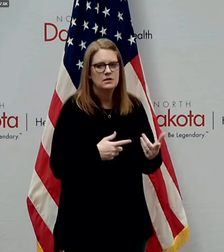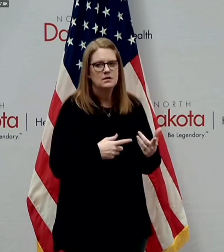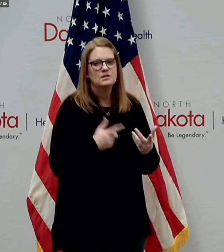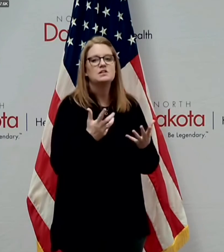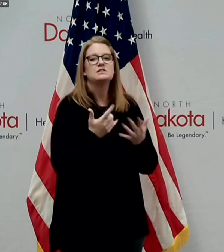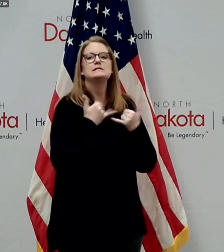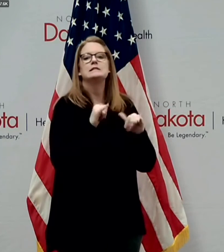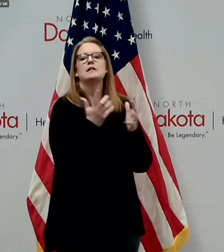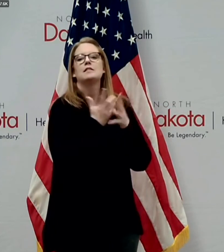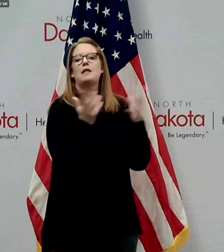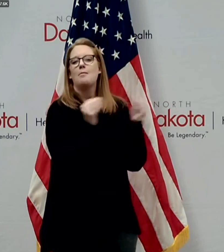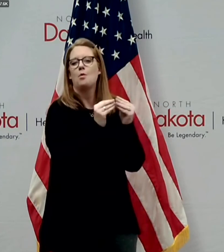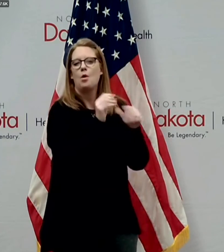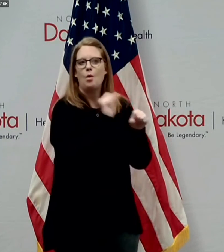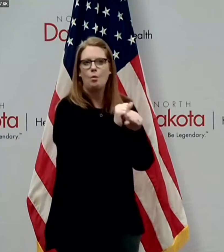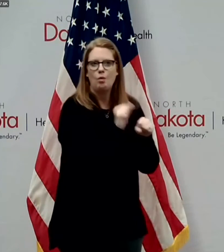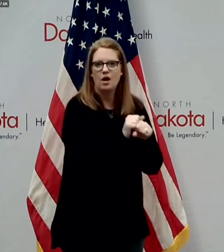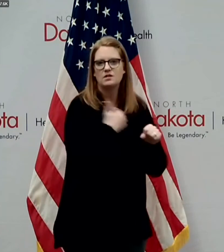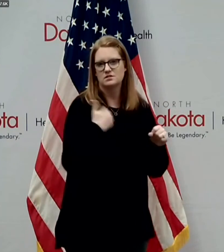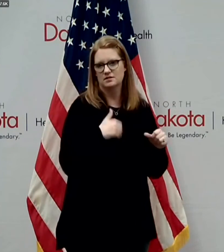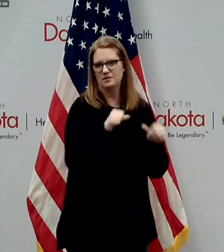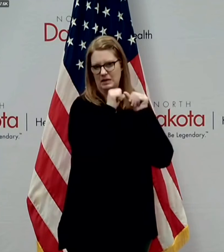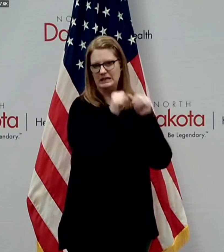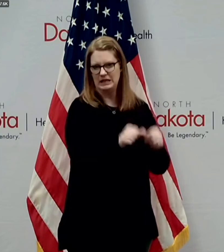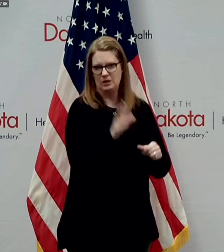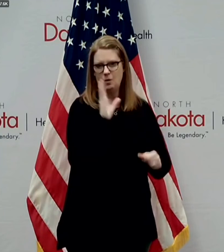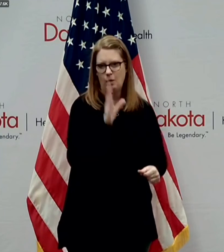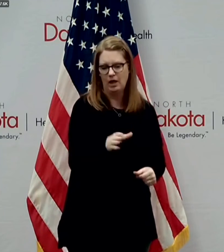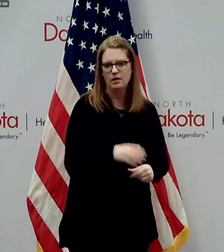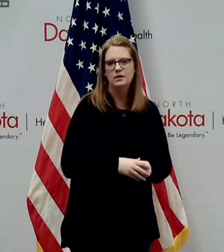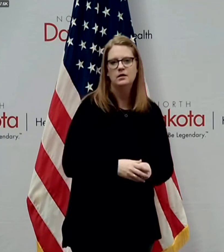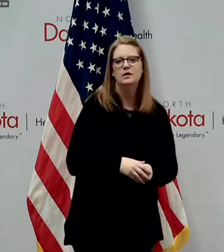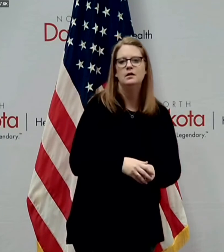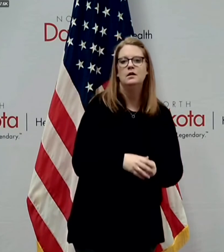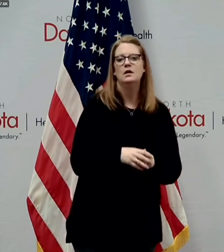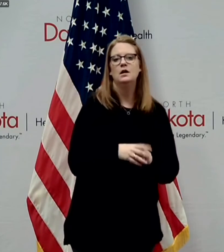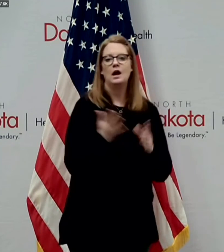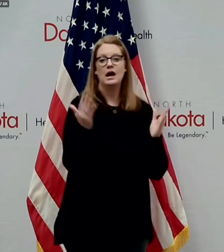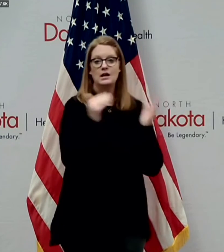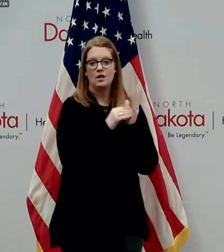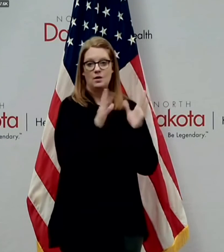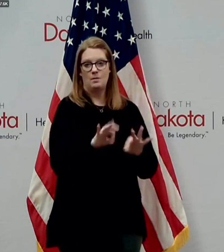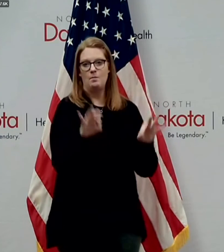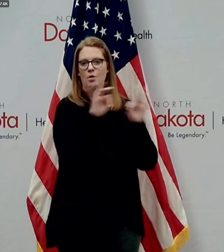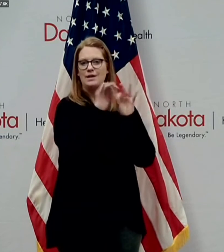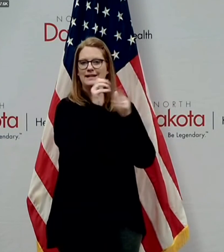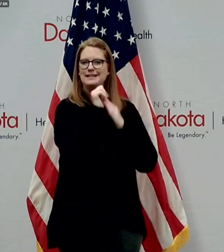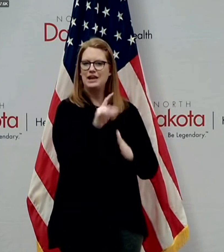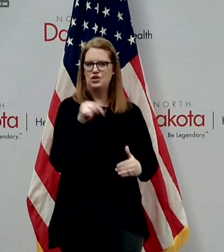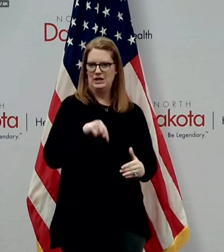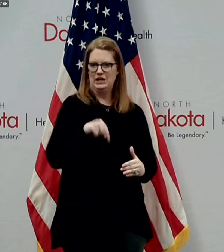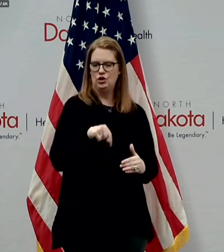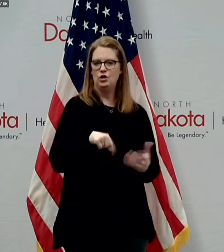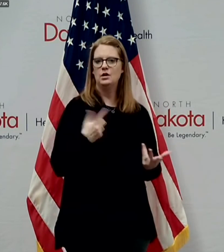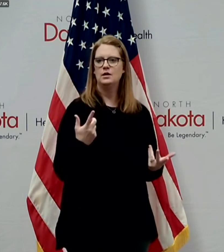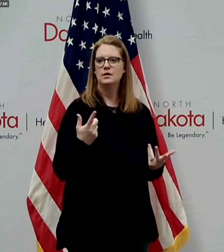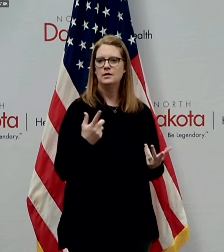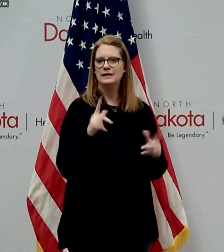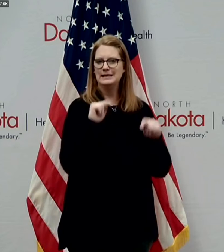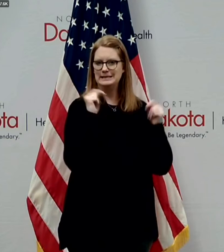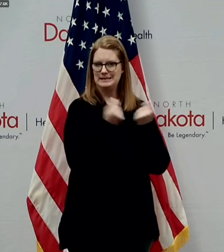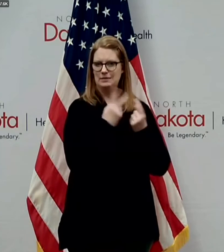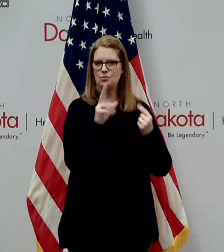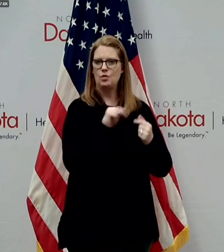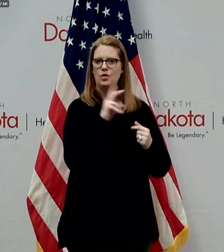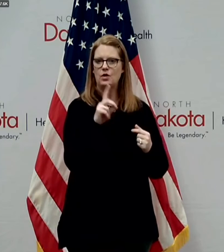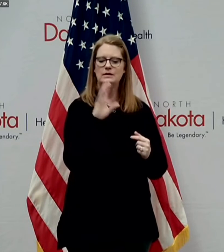that end. So that work will continue. The other key leader on our team here with Team North Dakota